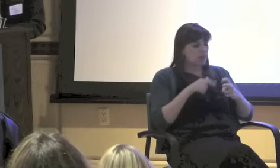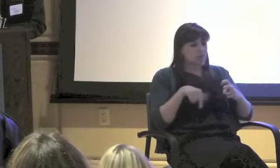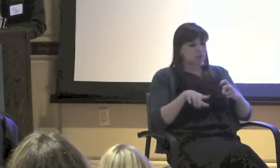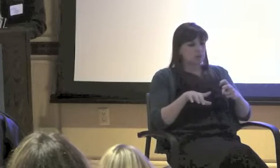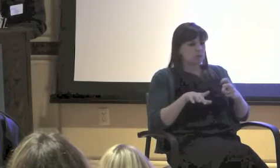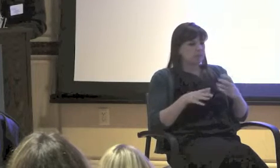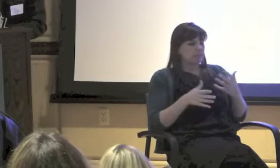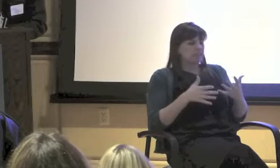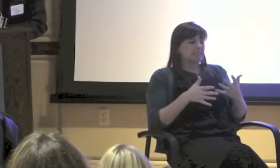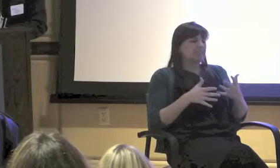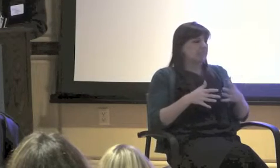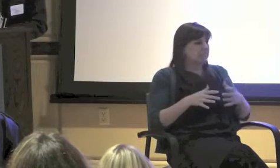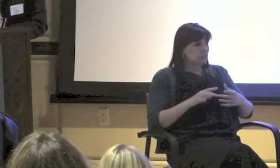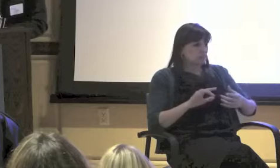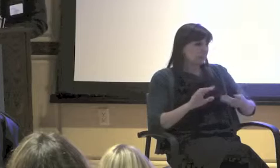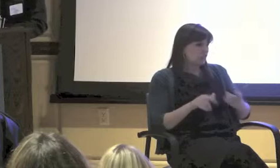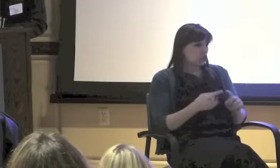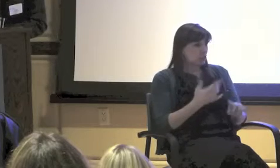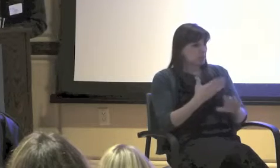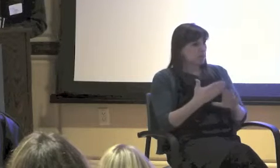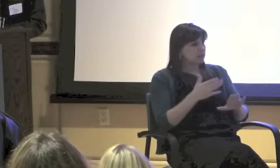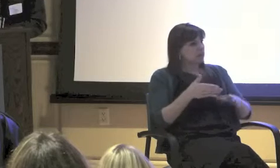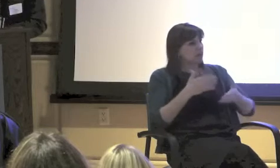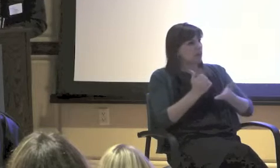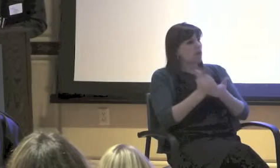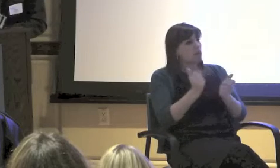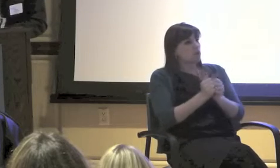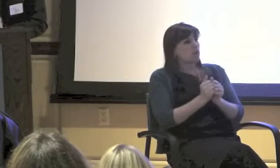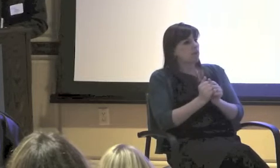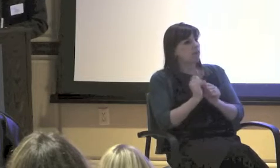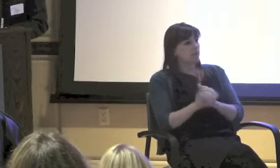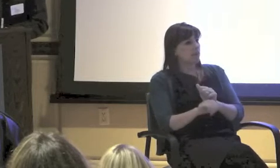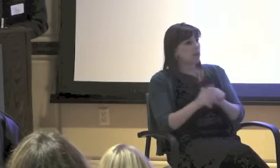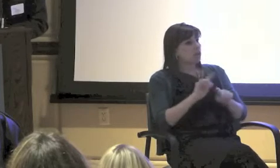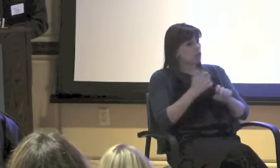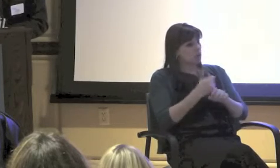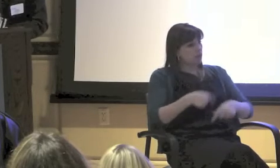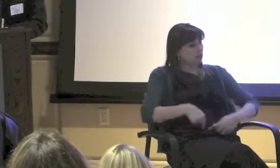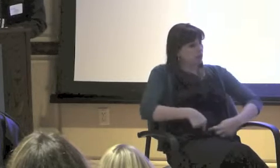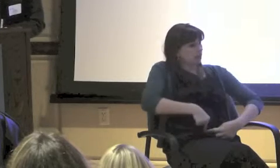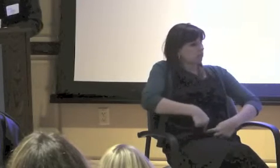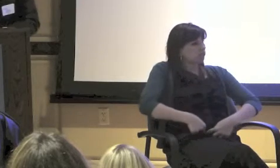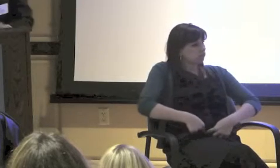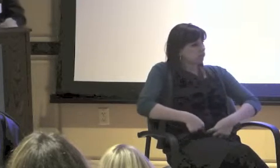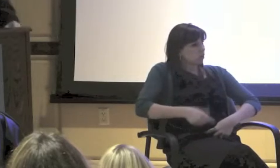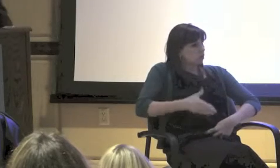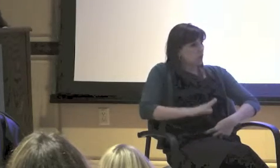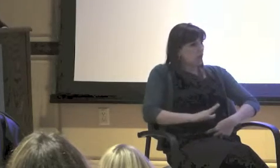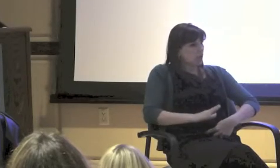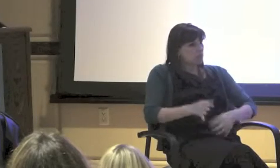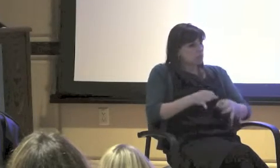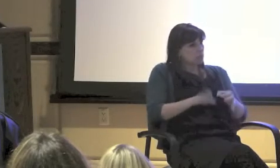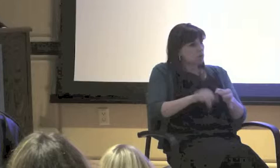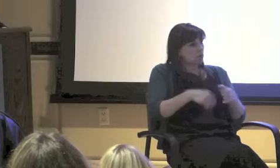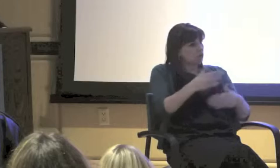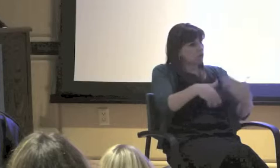them to get hold of. And so by creating one of these, it can simplify